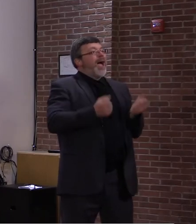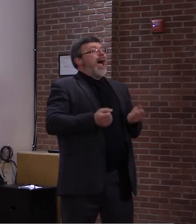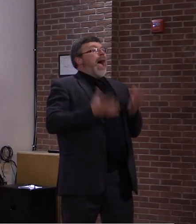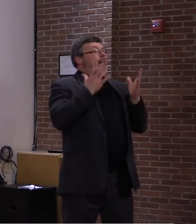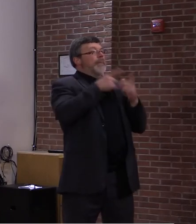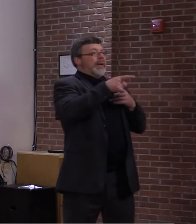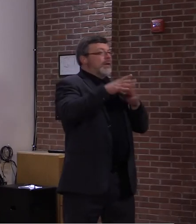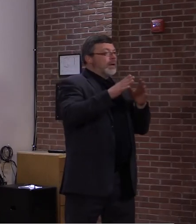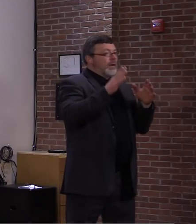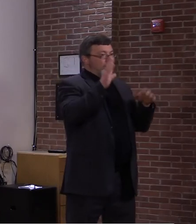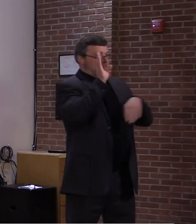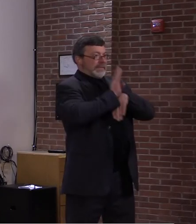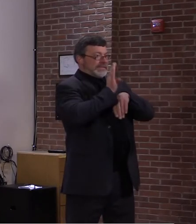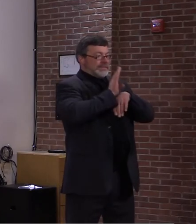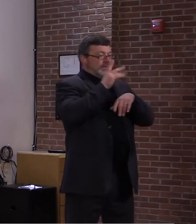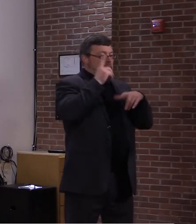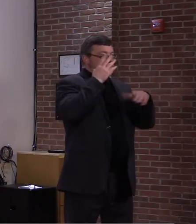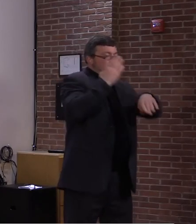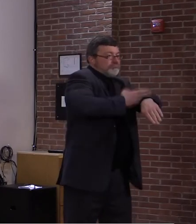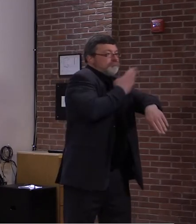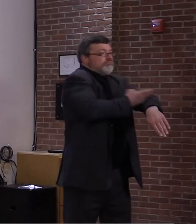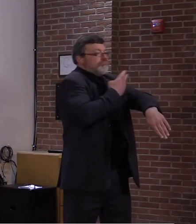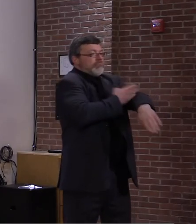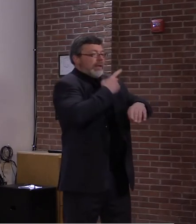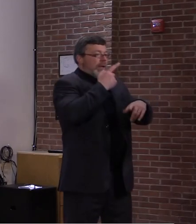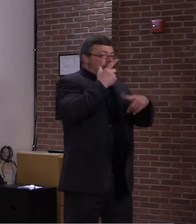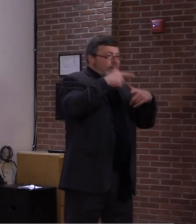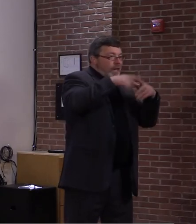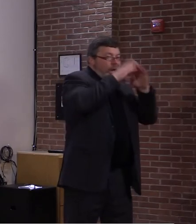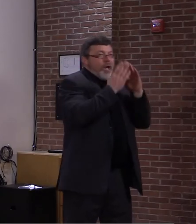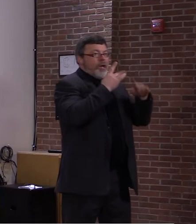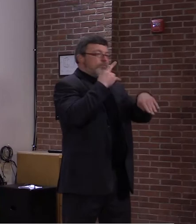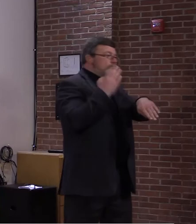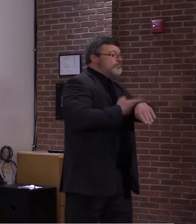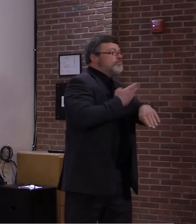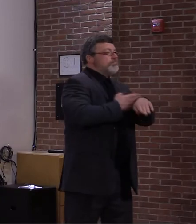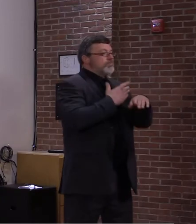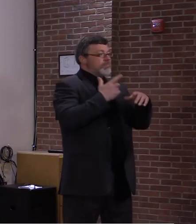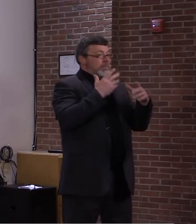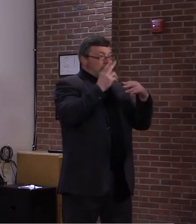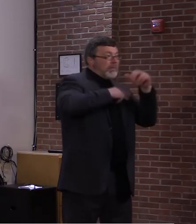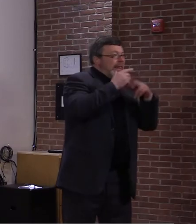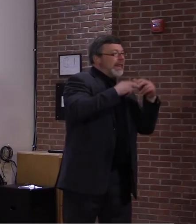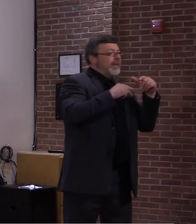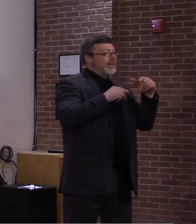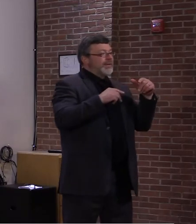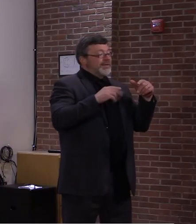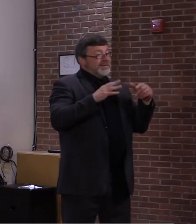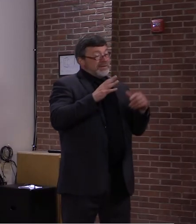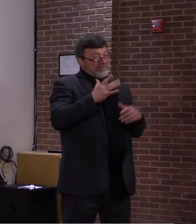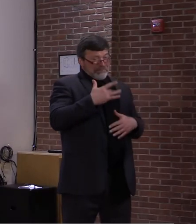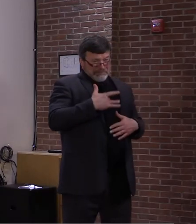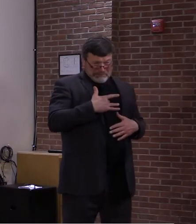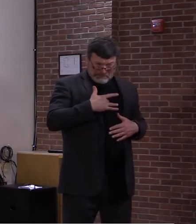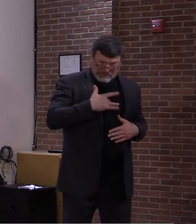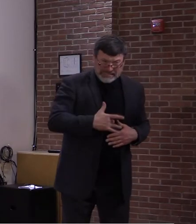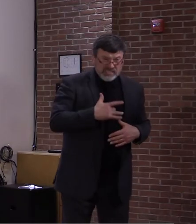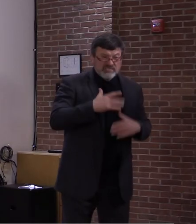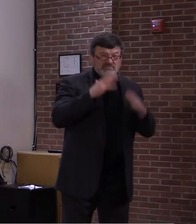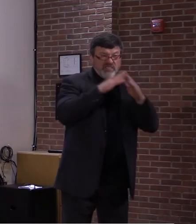to, the full list of value. And most of them are under 1% over the last 10 years, and that's what we're defining